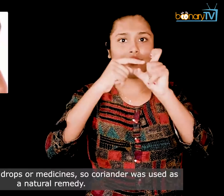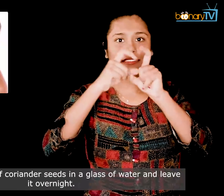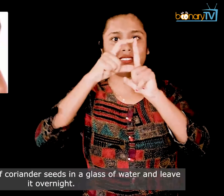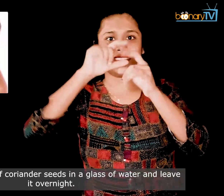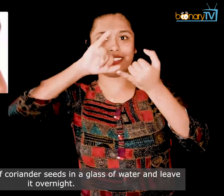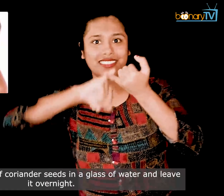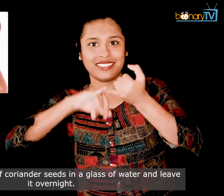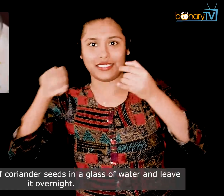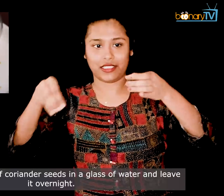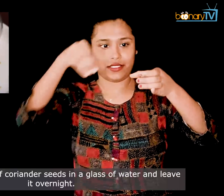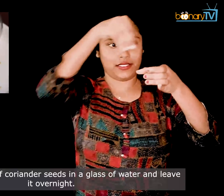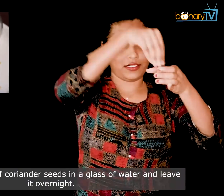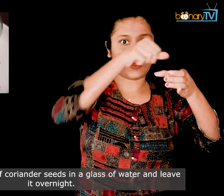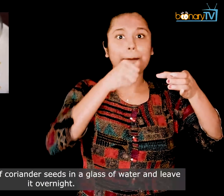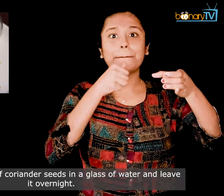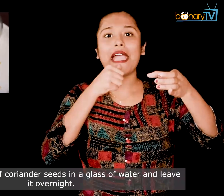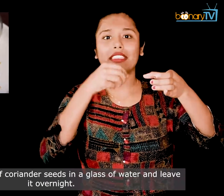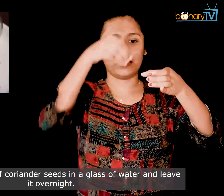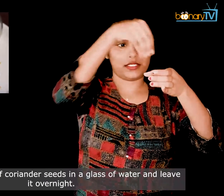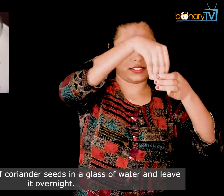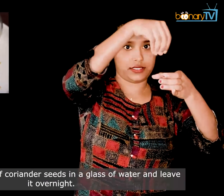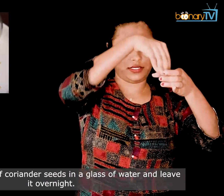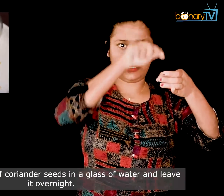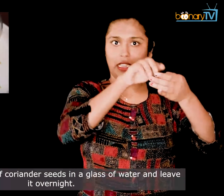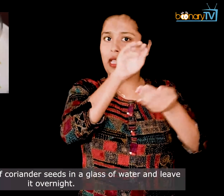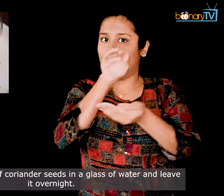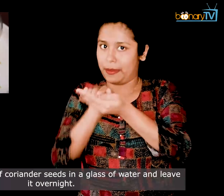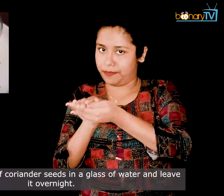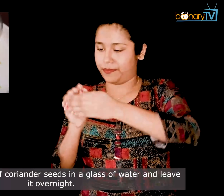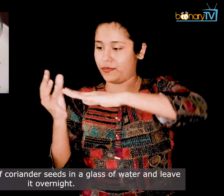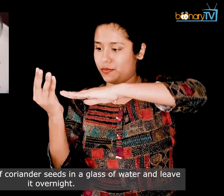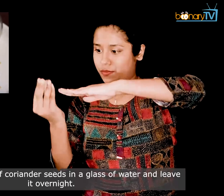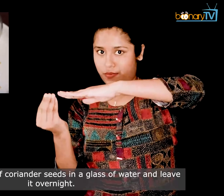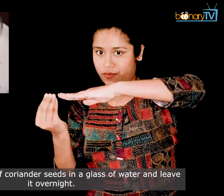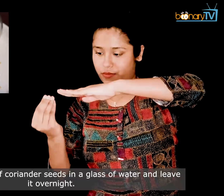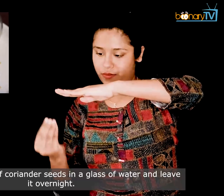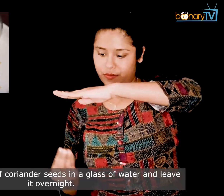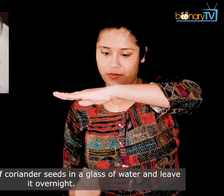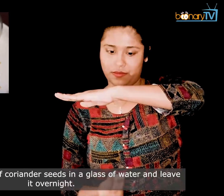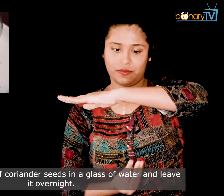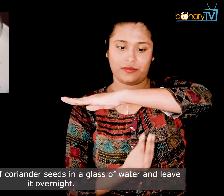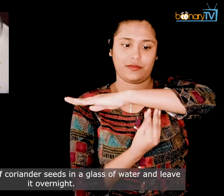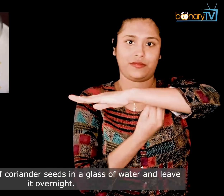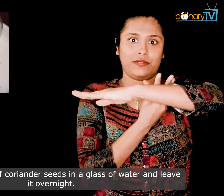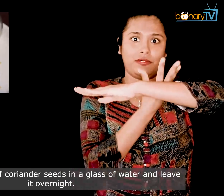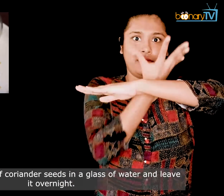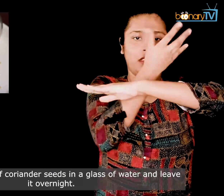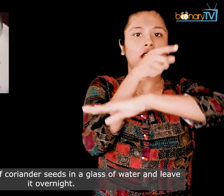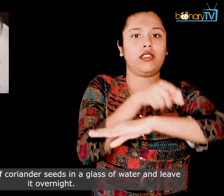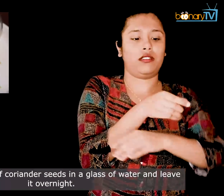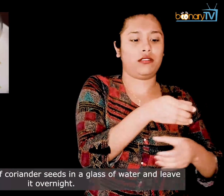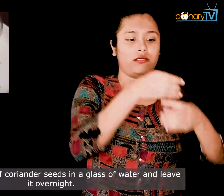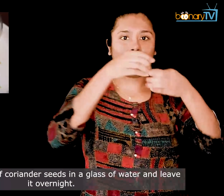Pour a tablespoon of coriander seeds in a glass of water and leave it